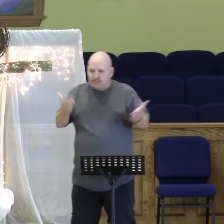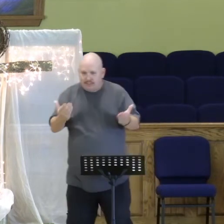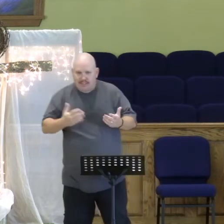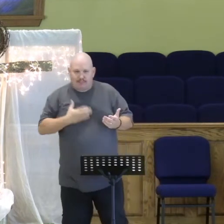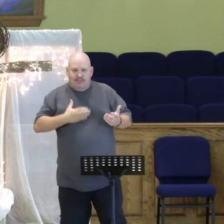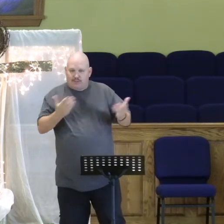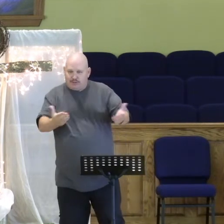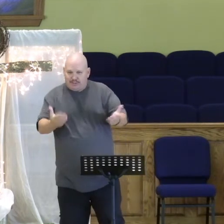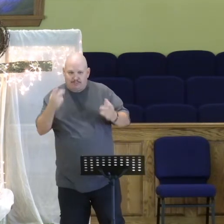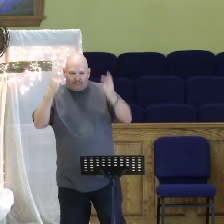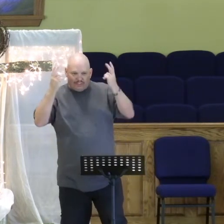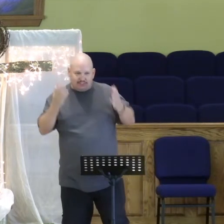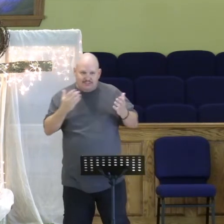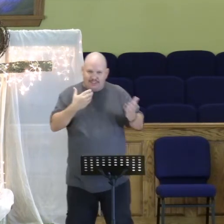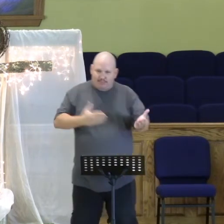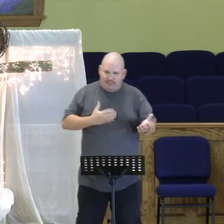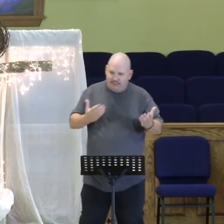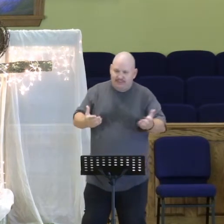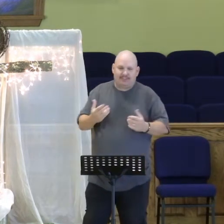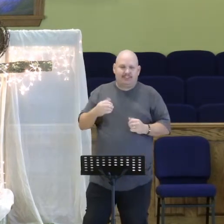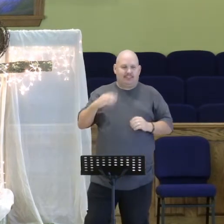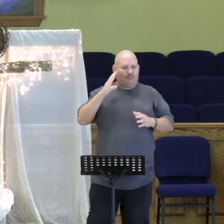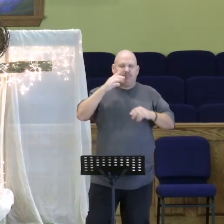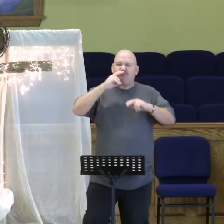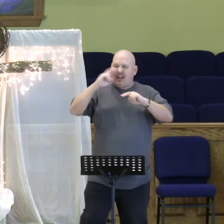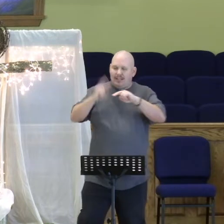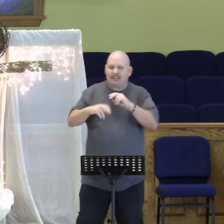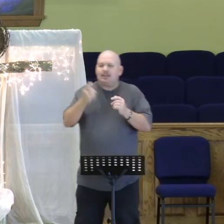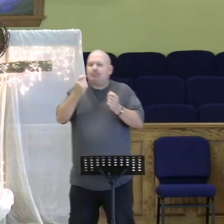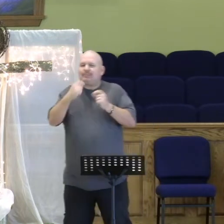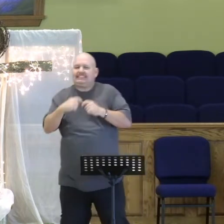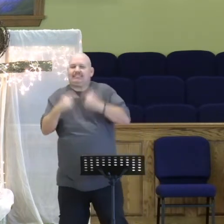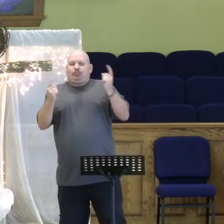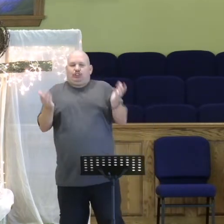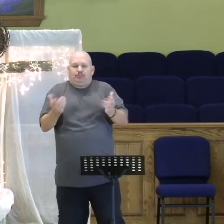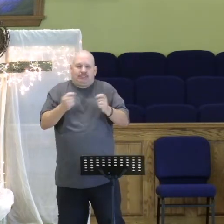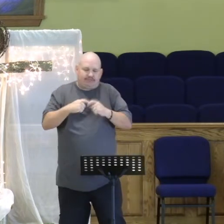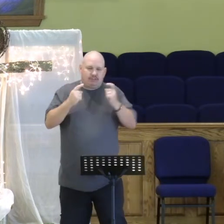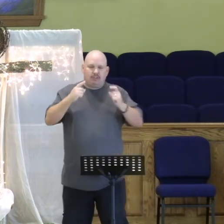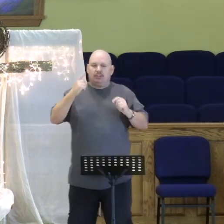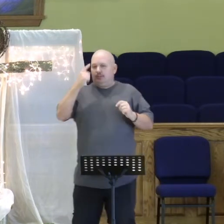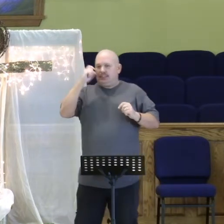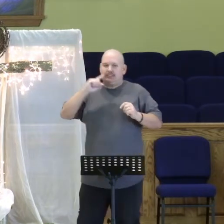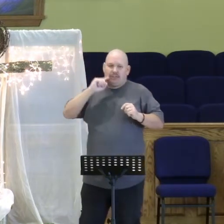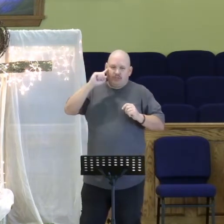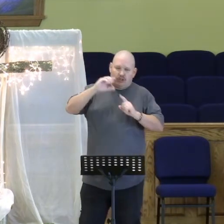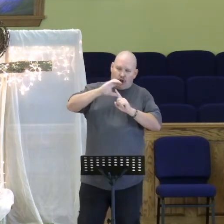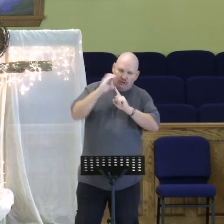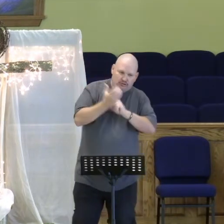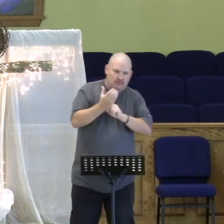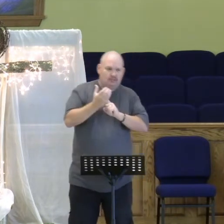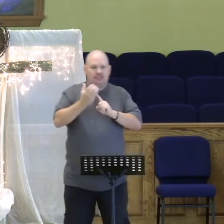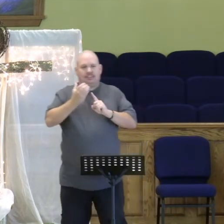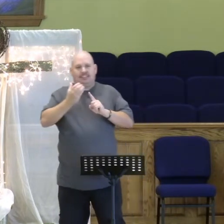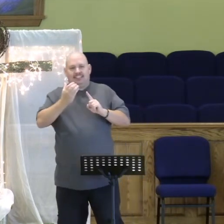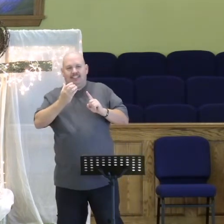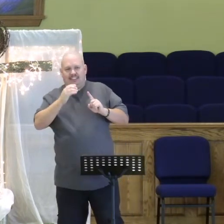Okay, so thank you for coming. I'm glad you're here, first-time visitors, and it's going to be fun tonight. It's going to be a little different here tonight because it's the deaf culture